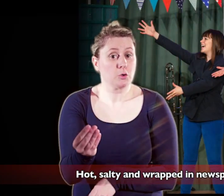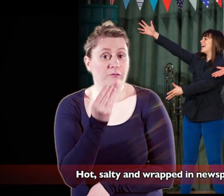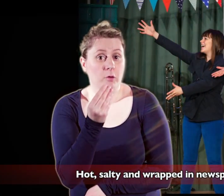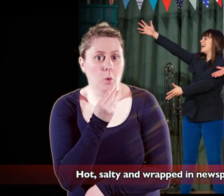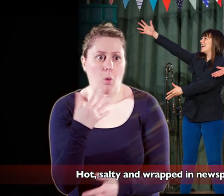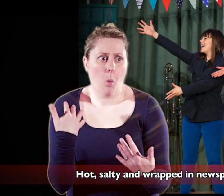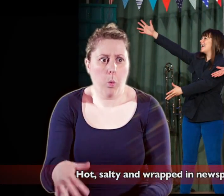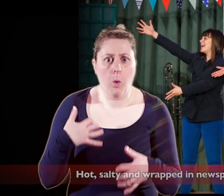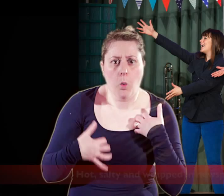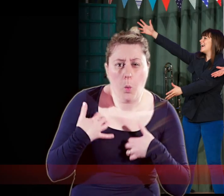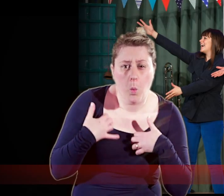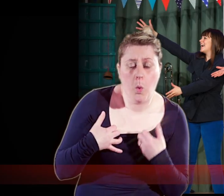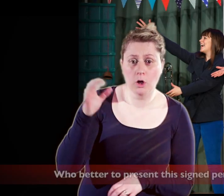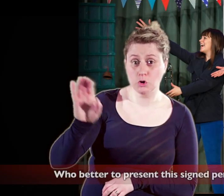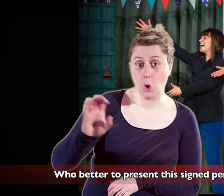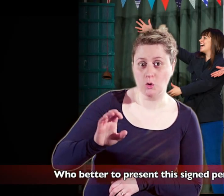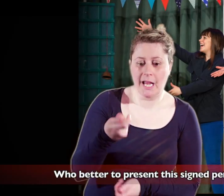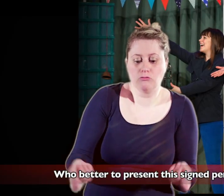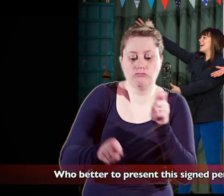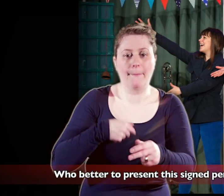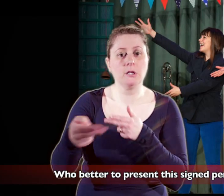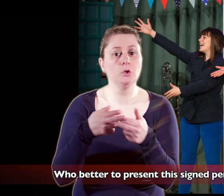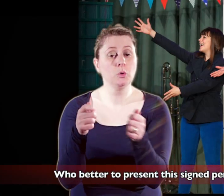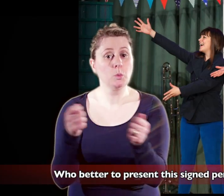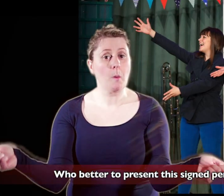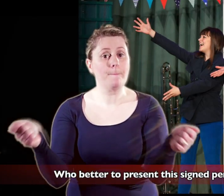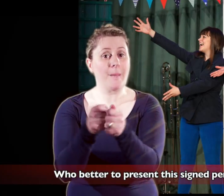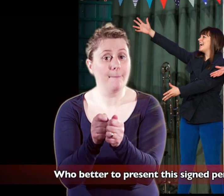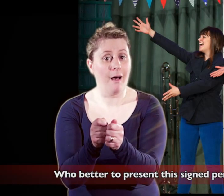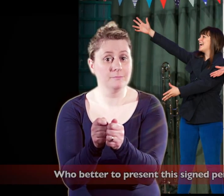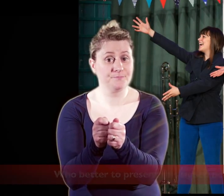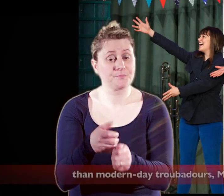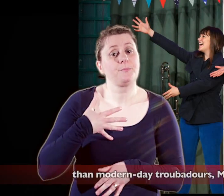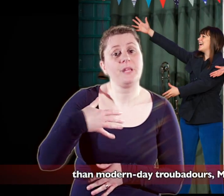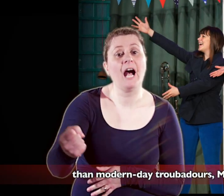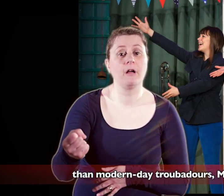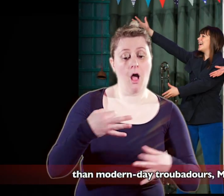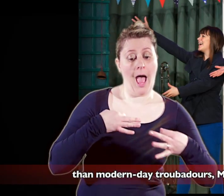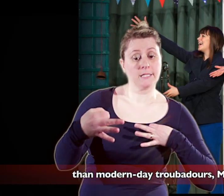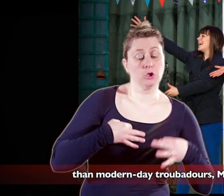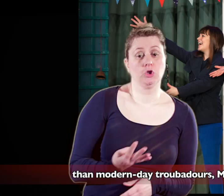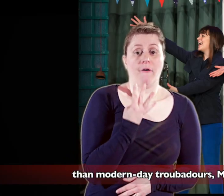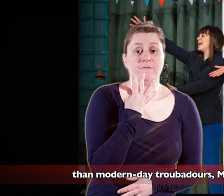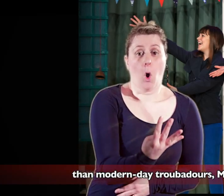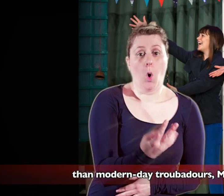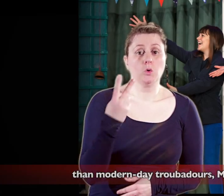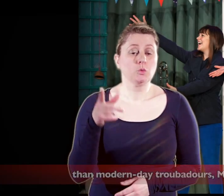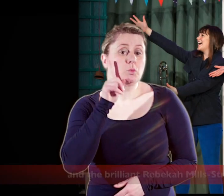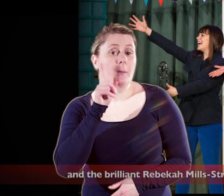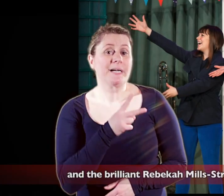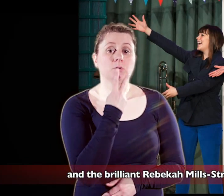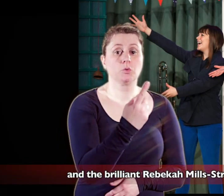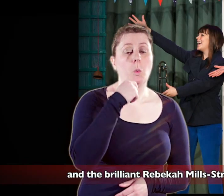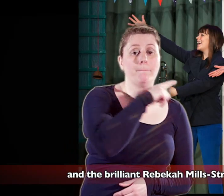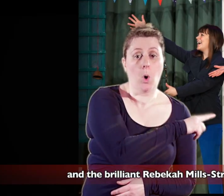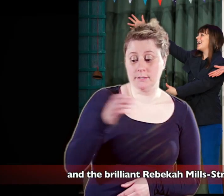and wrapped in newspaper. Who better to present this signed performance than modern-day troubadours Micron